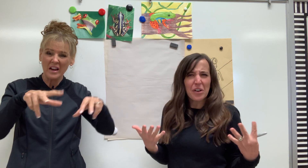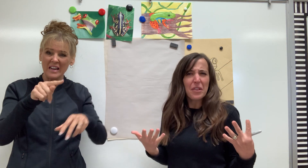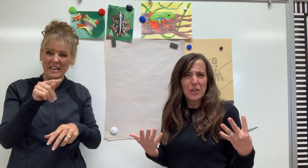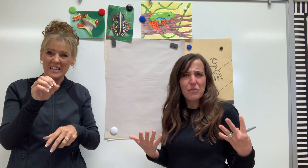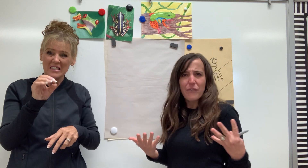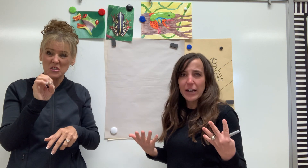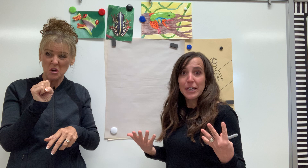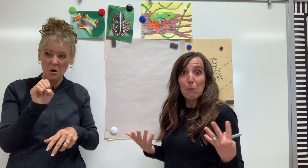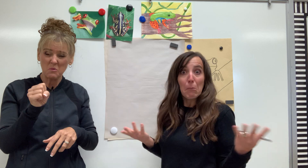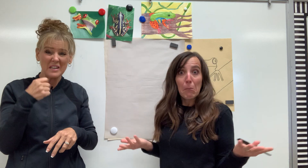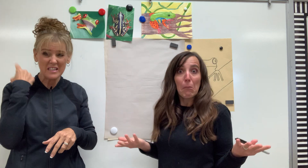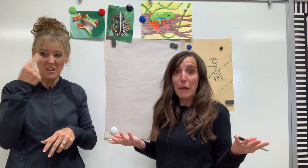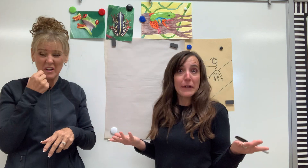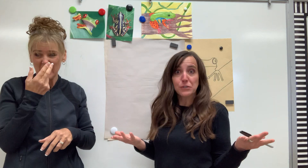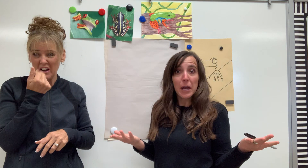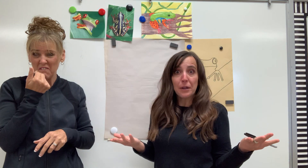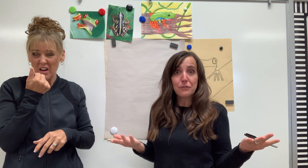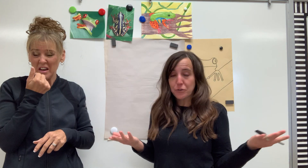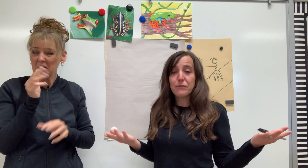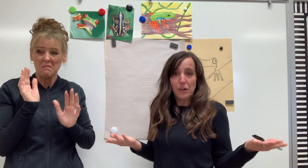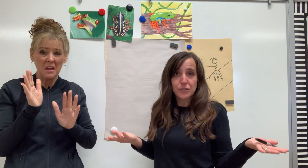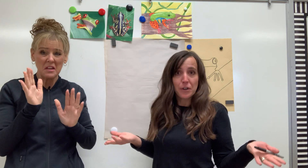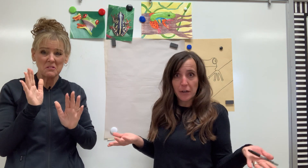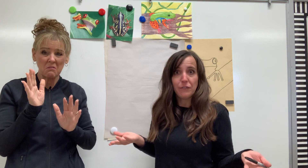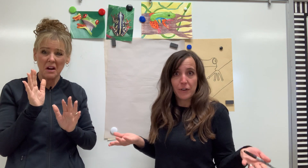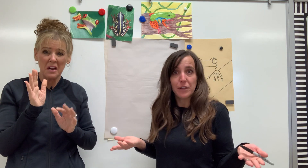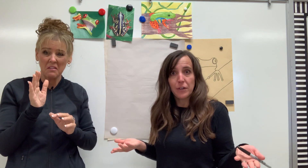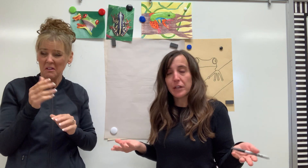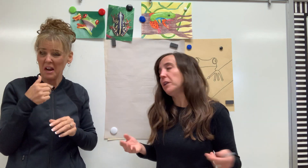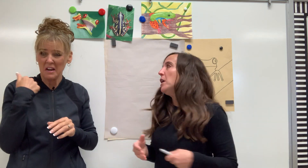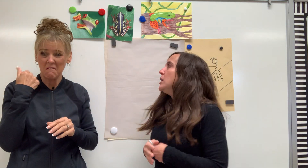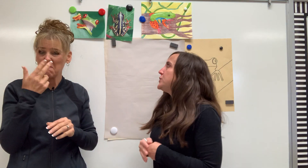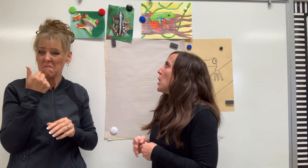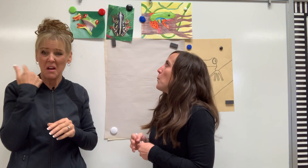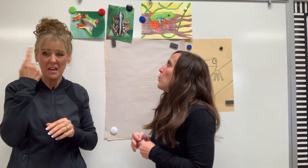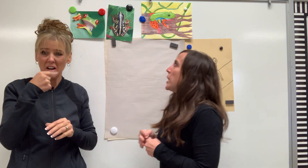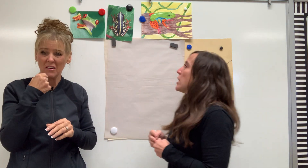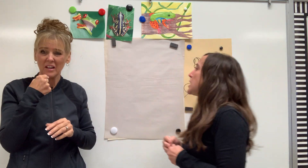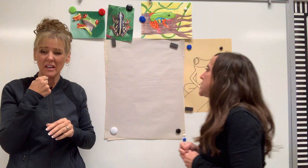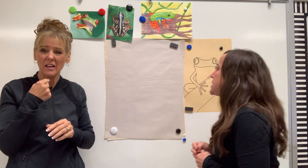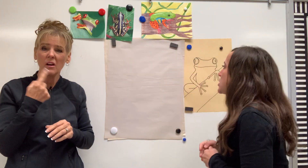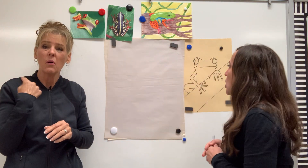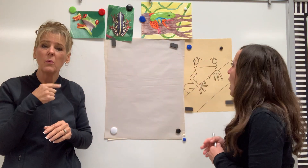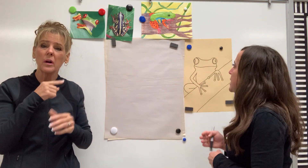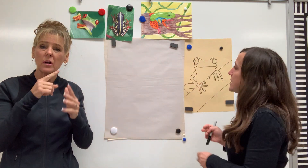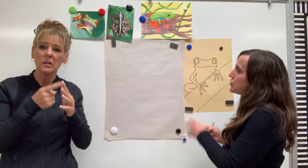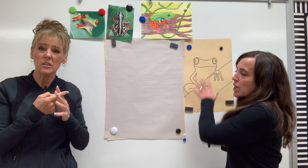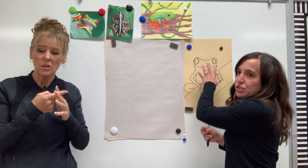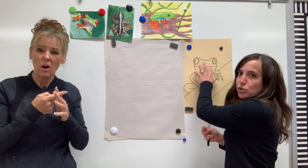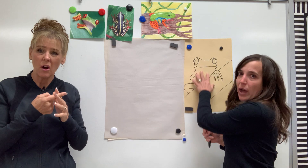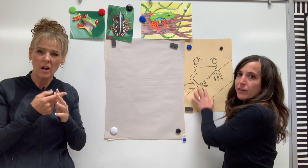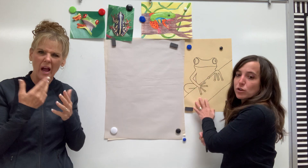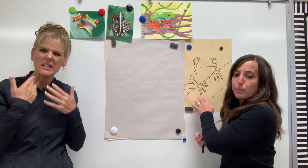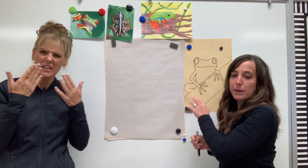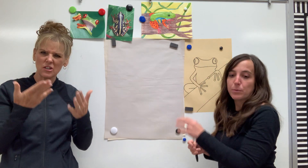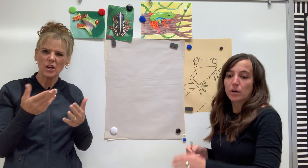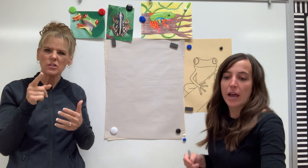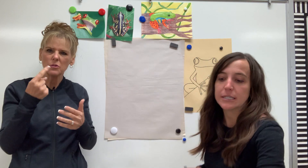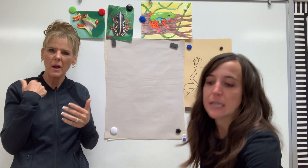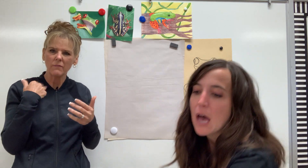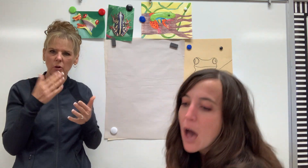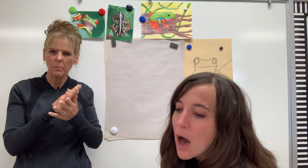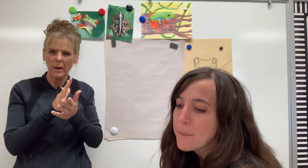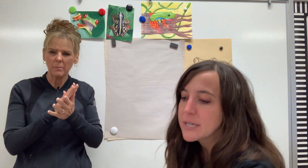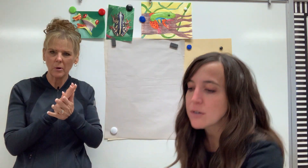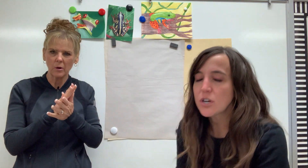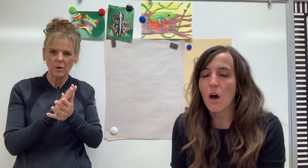gonna look a little funny, and that's great. Tree frogs are kind of funny looking. So we are gonna start. I suggest you have your paper,